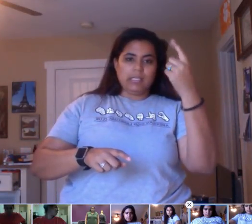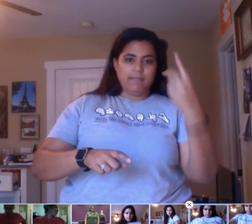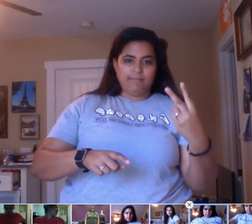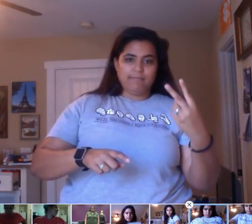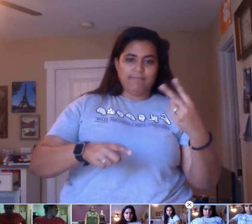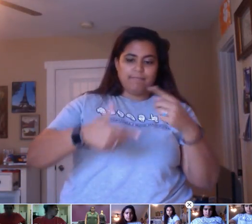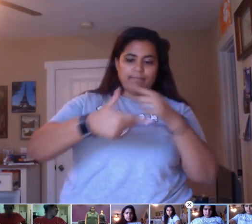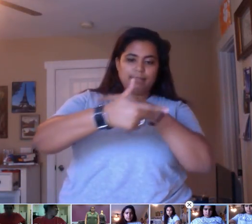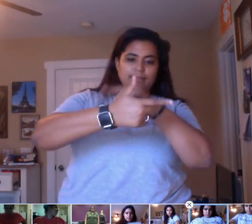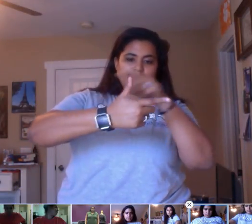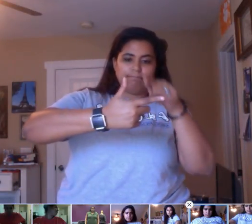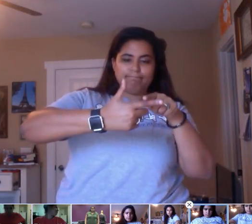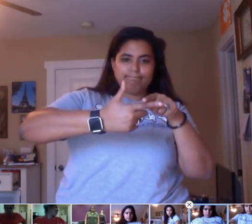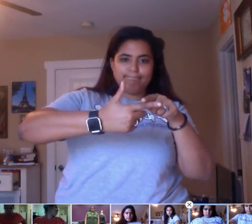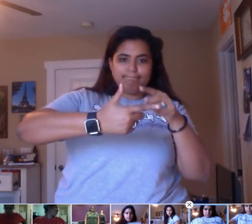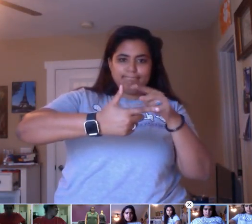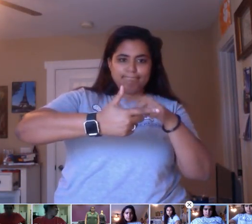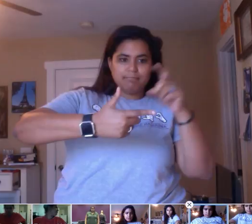circle.